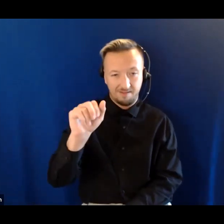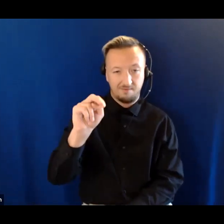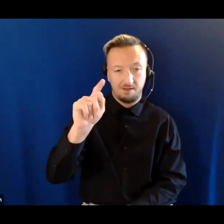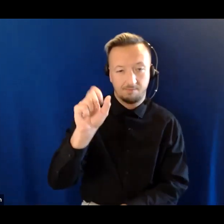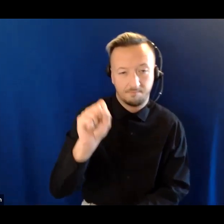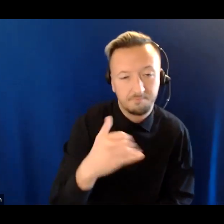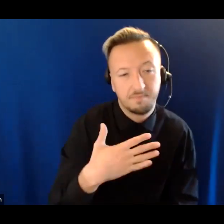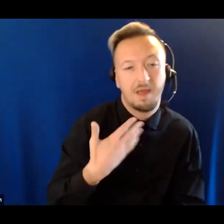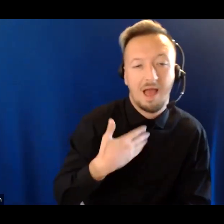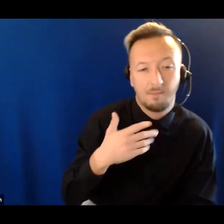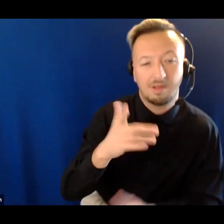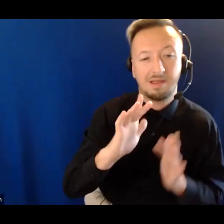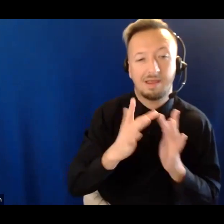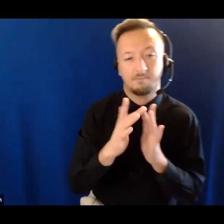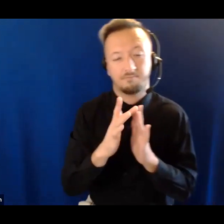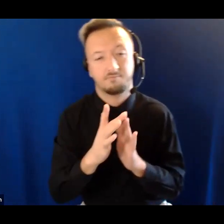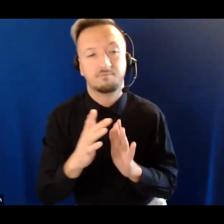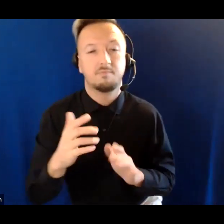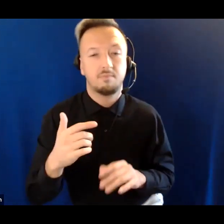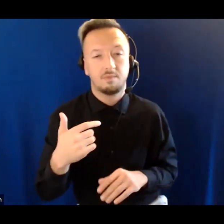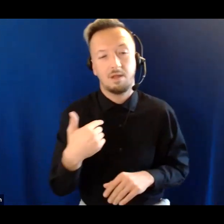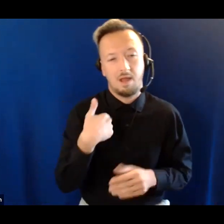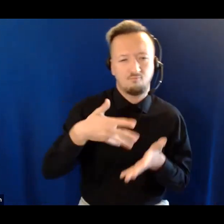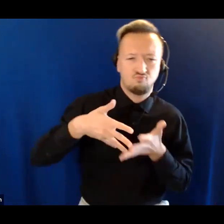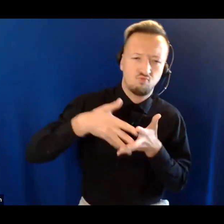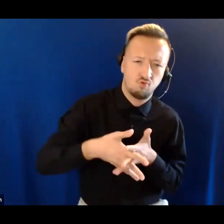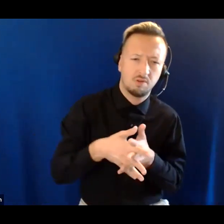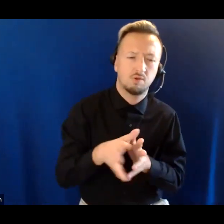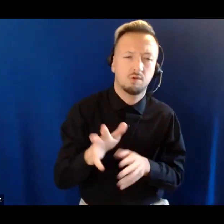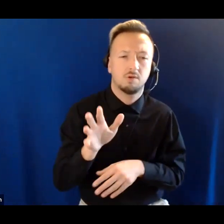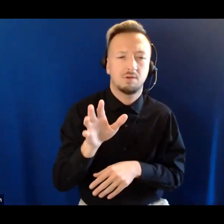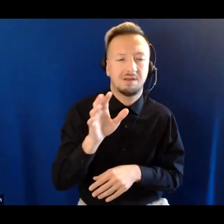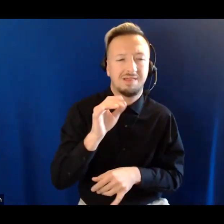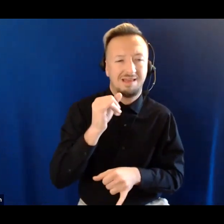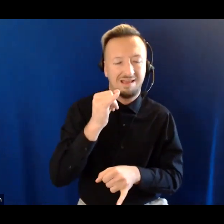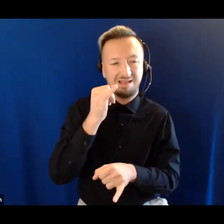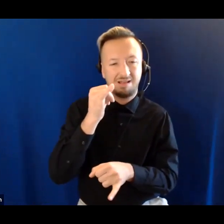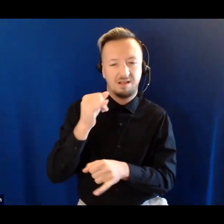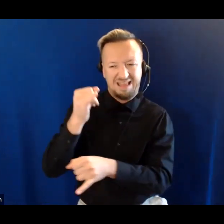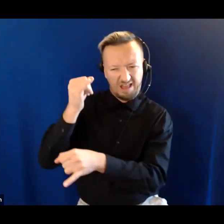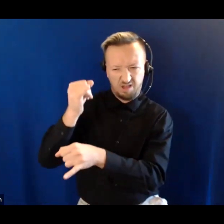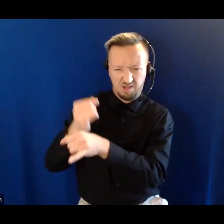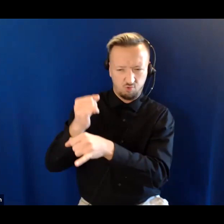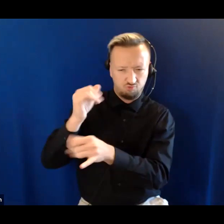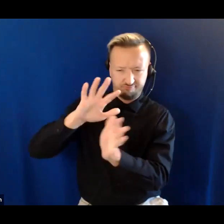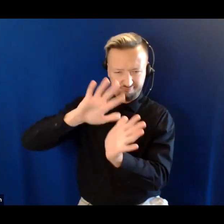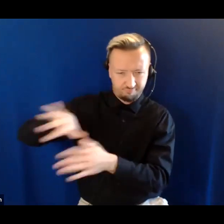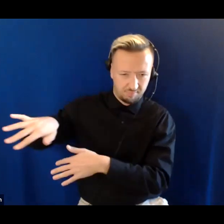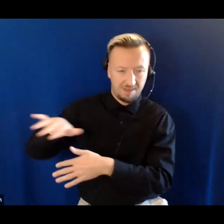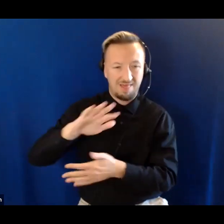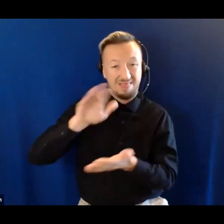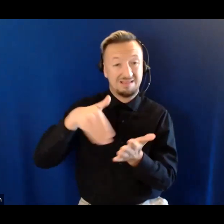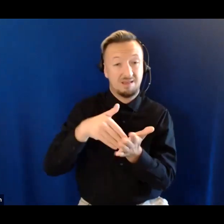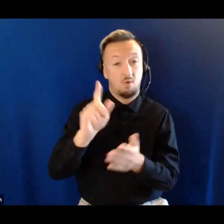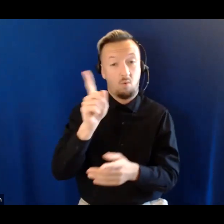I should say I come to the work as somebody that is rooted in the tradition of deinstitutionalization. The center I was at, we